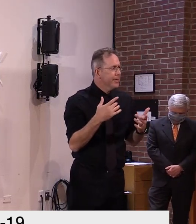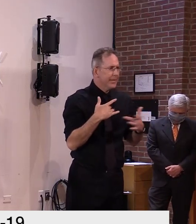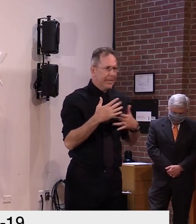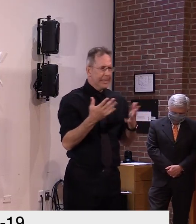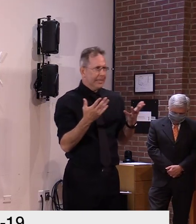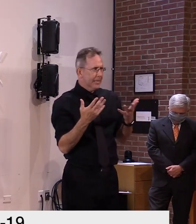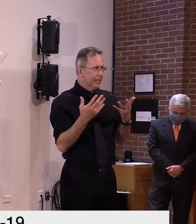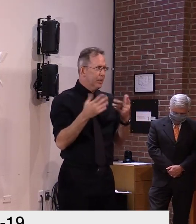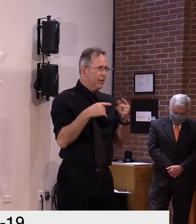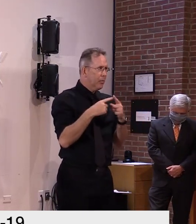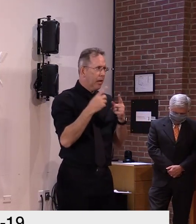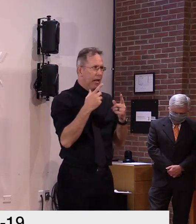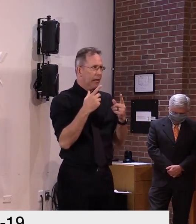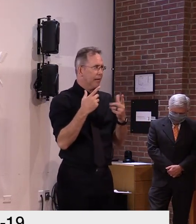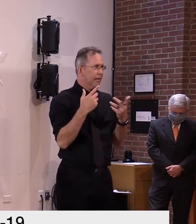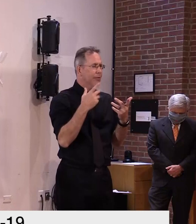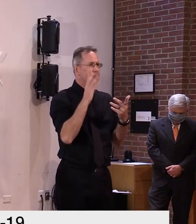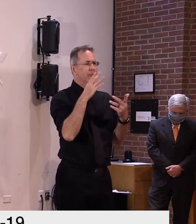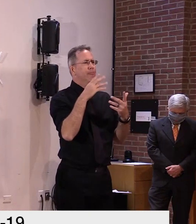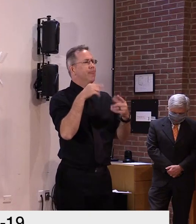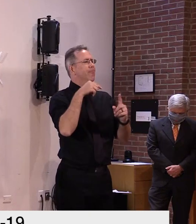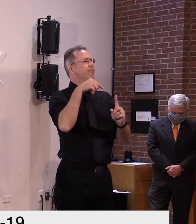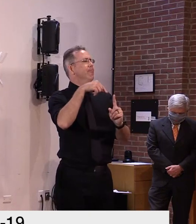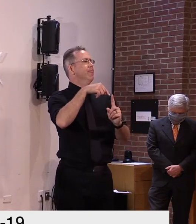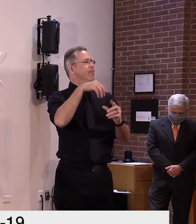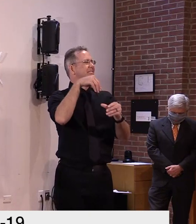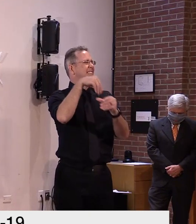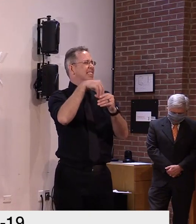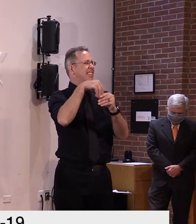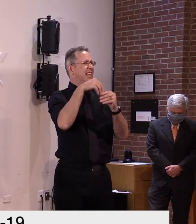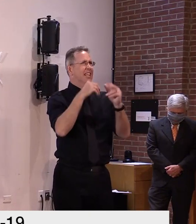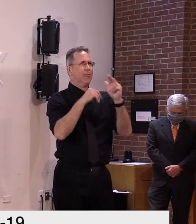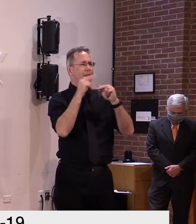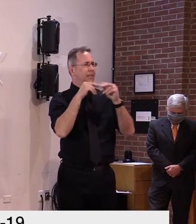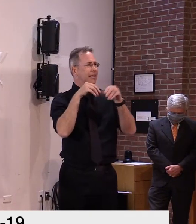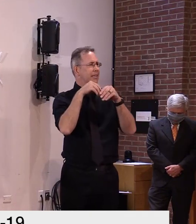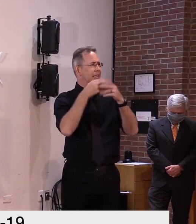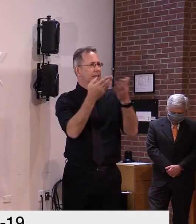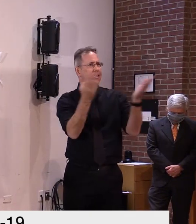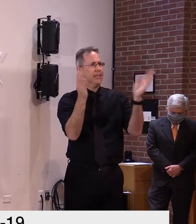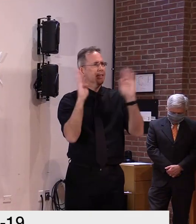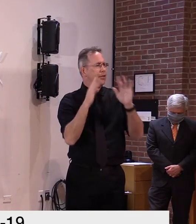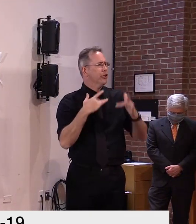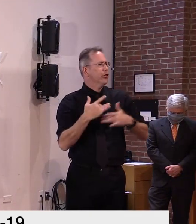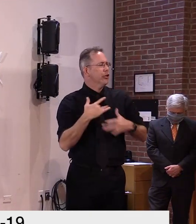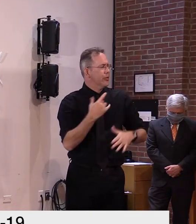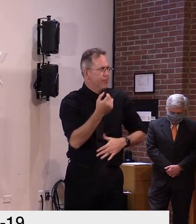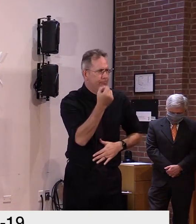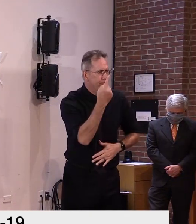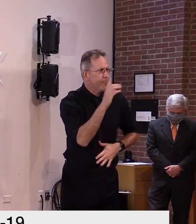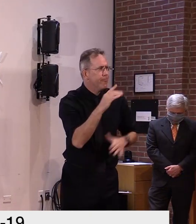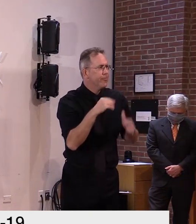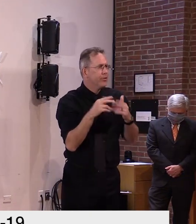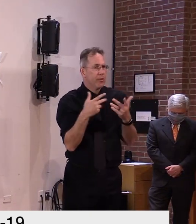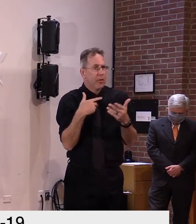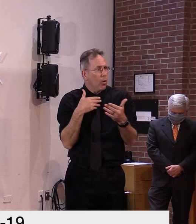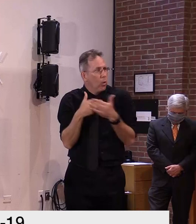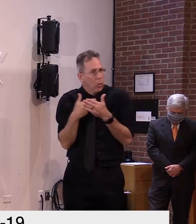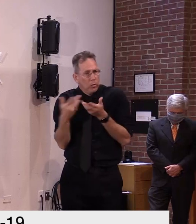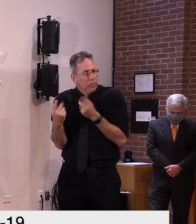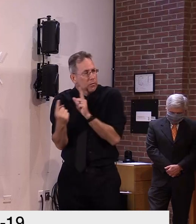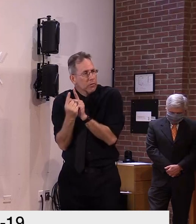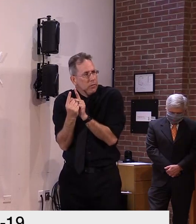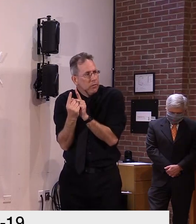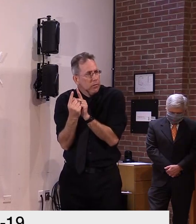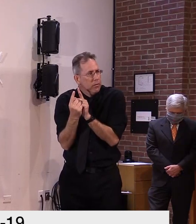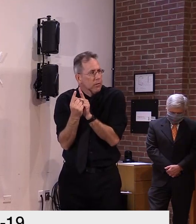the weather changes and it gets colder. And will that just have people together too much in too